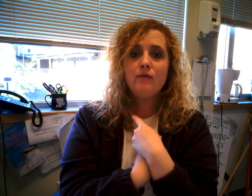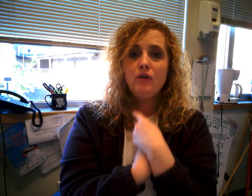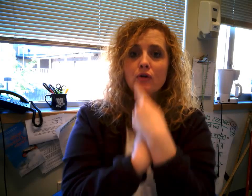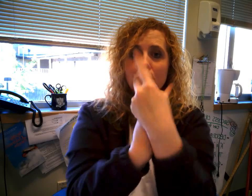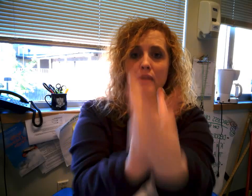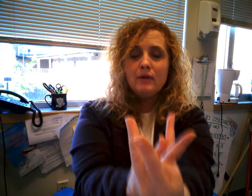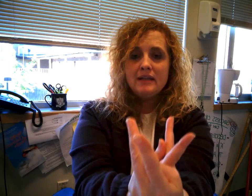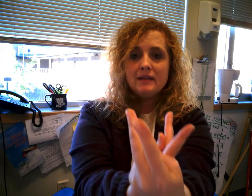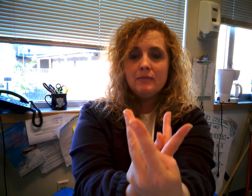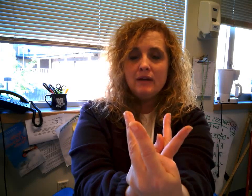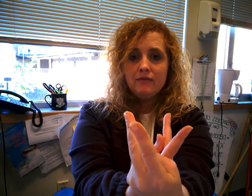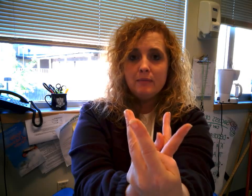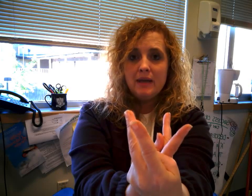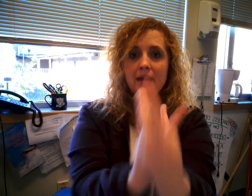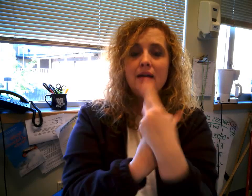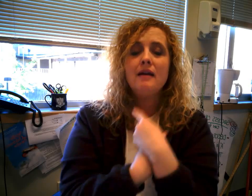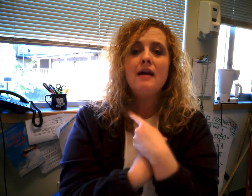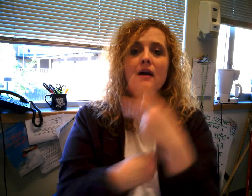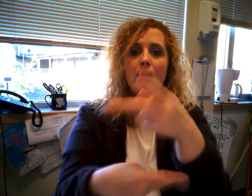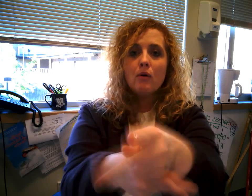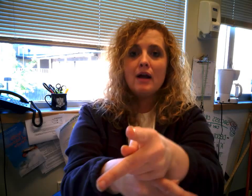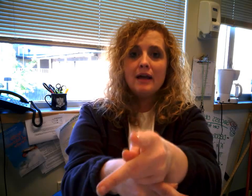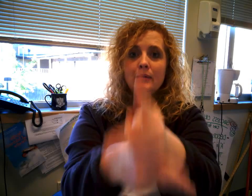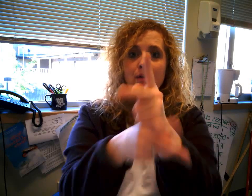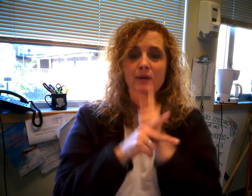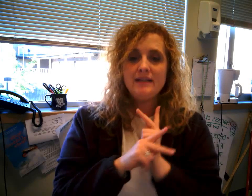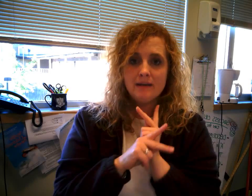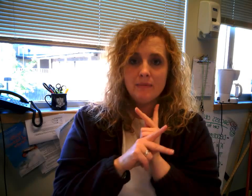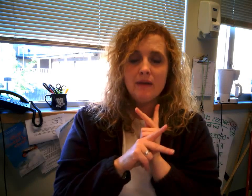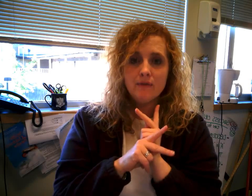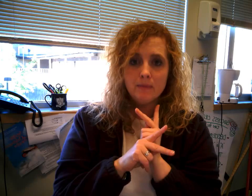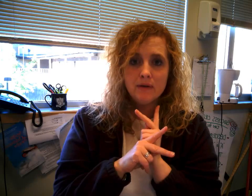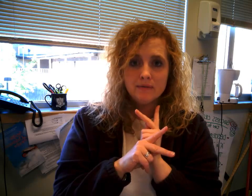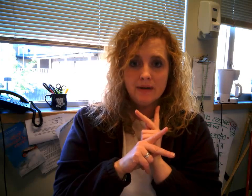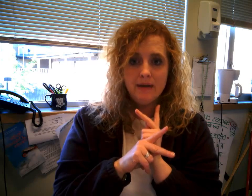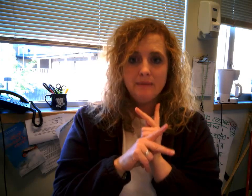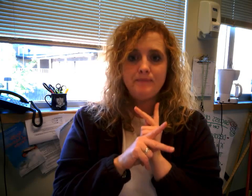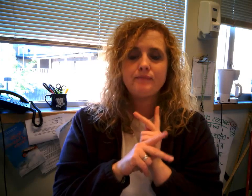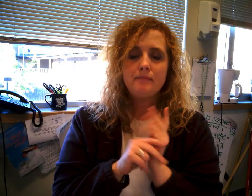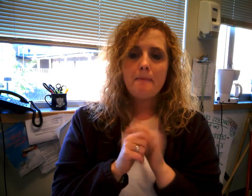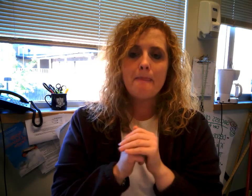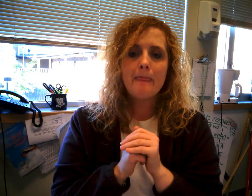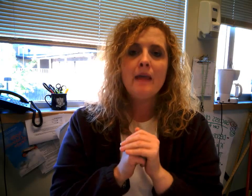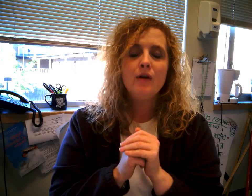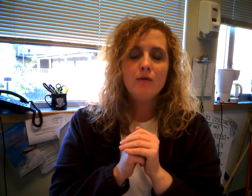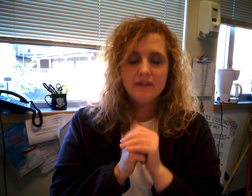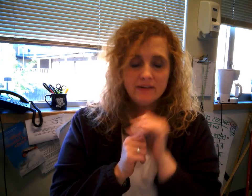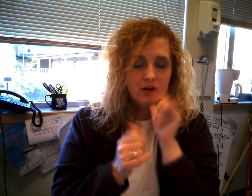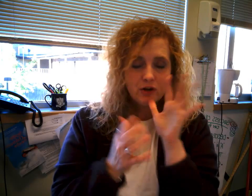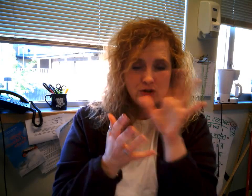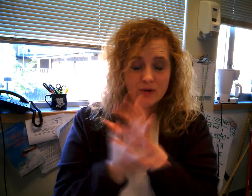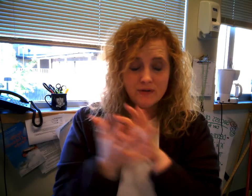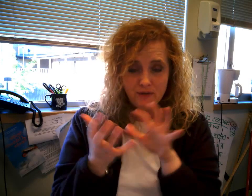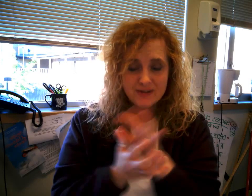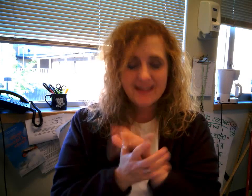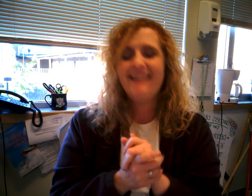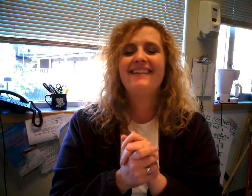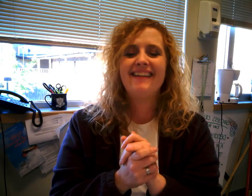do two A's as well, but for clarity, I'm using two T's, and you're just pushing it forward.